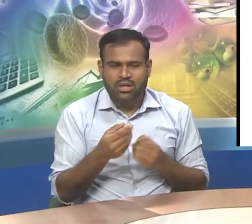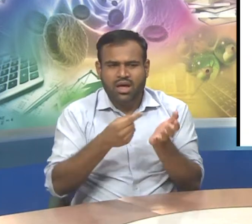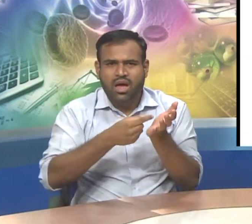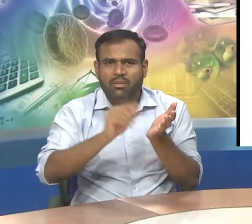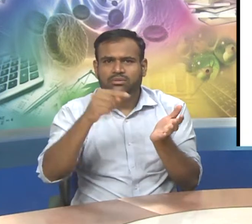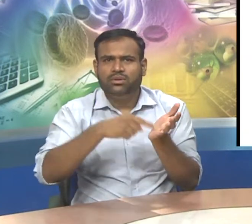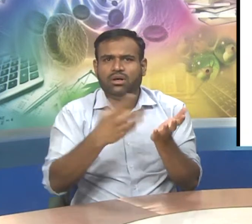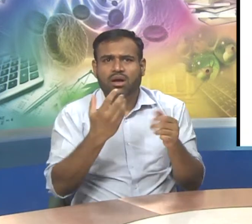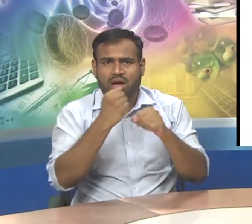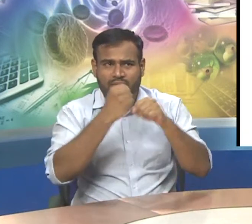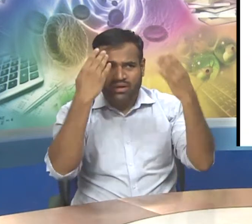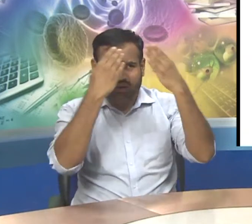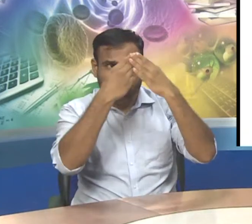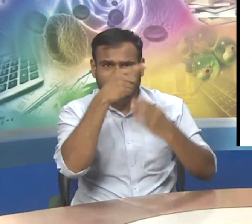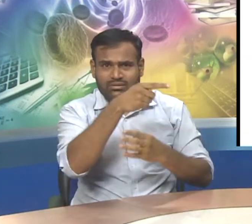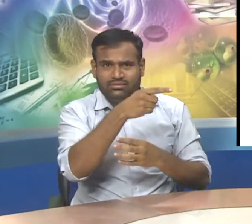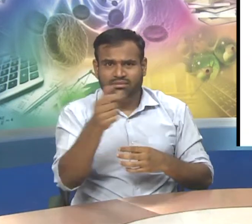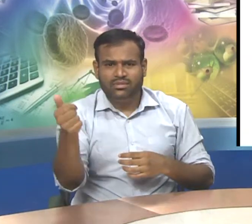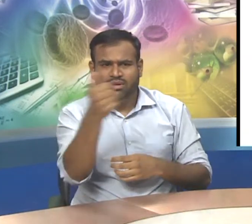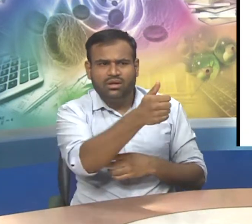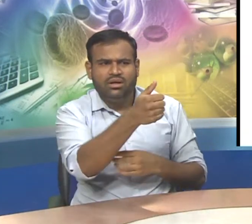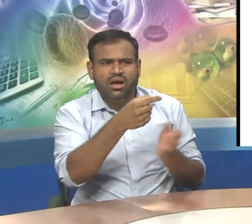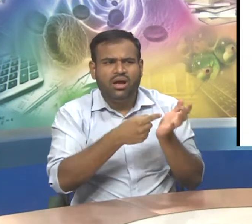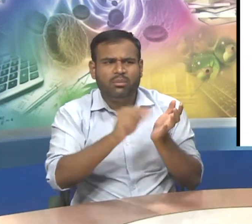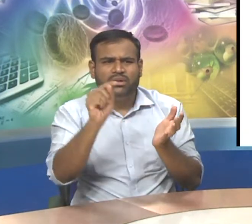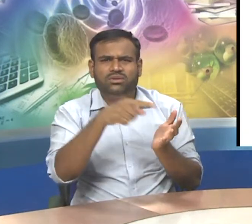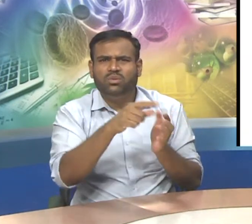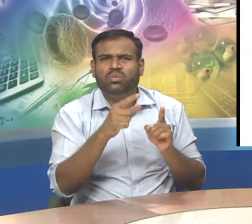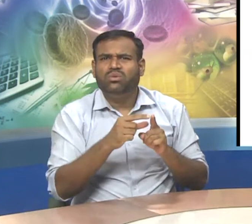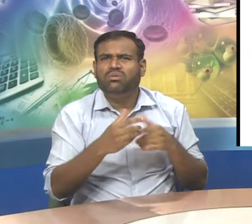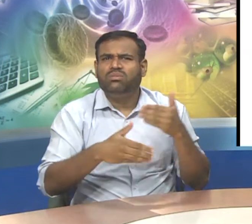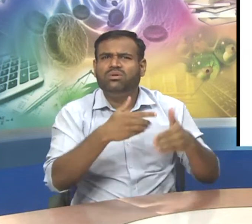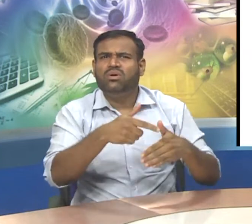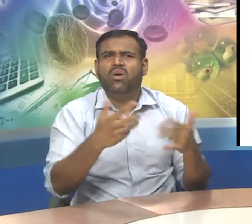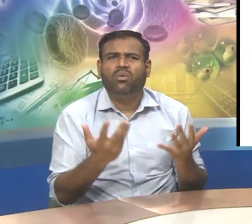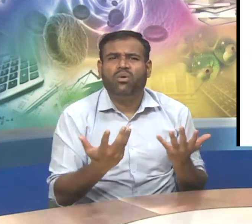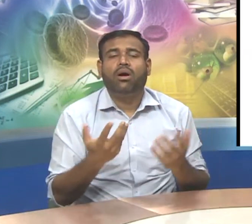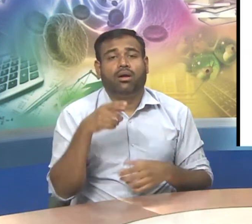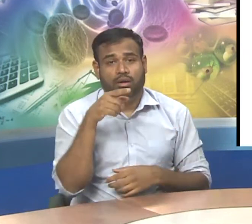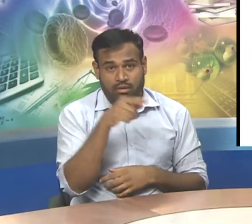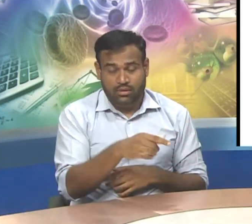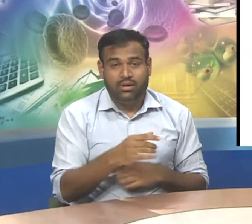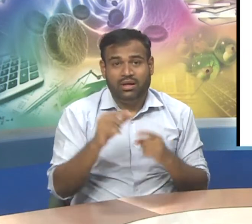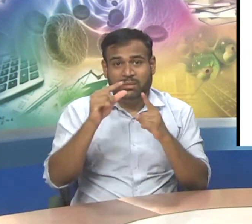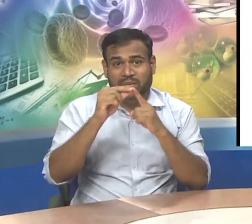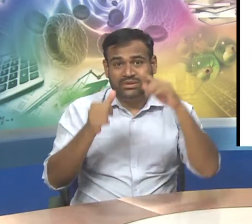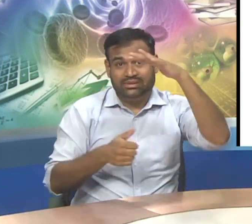So let us now begin this topic of the governor's